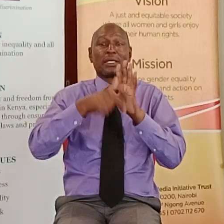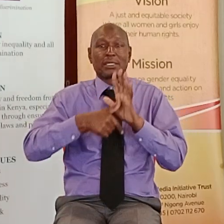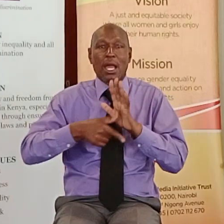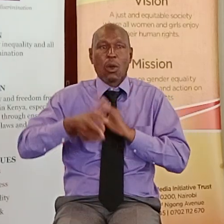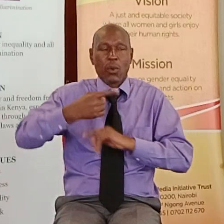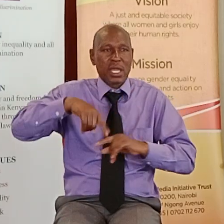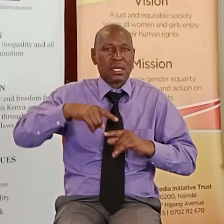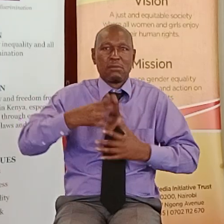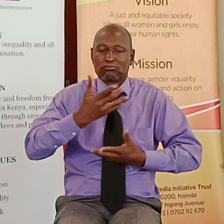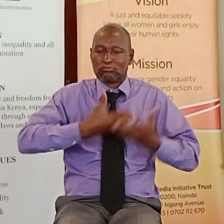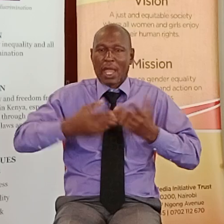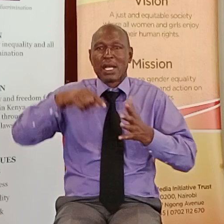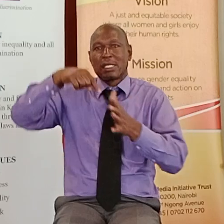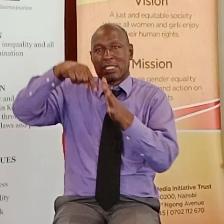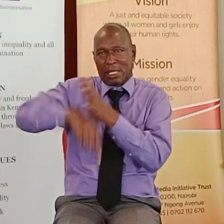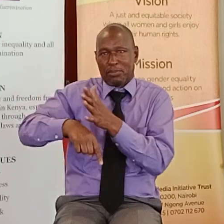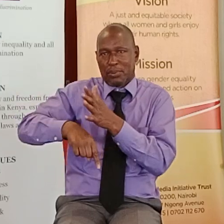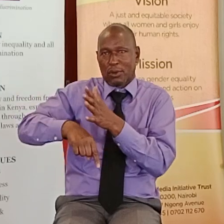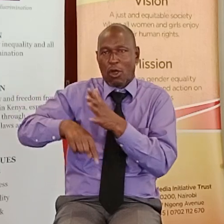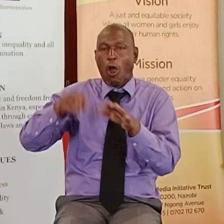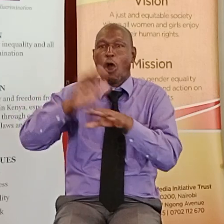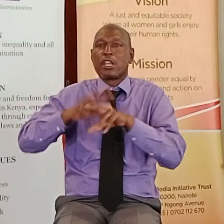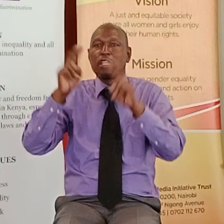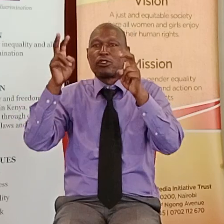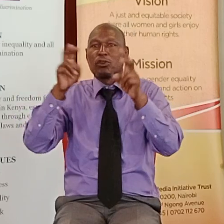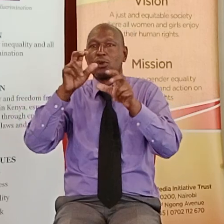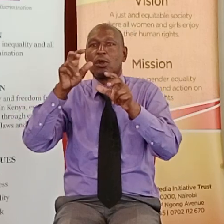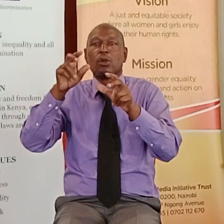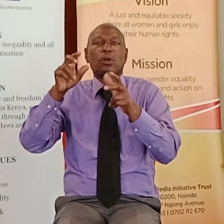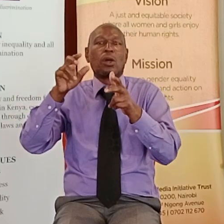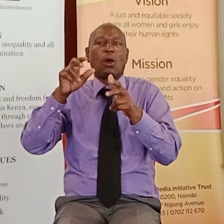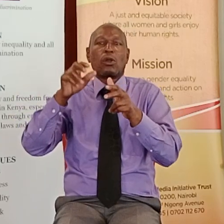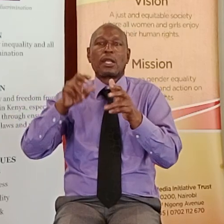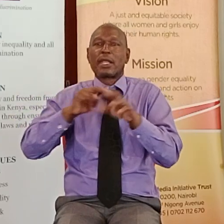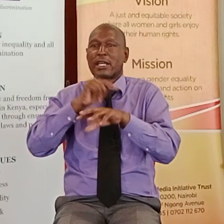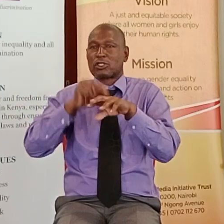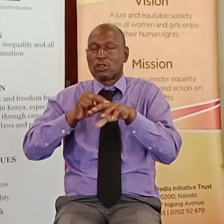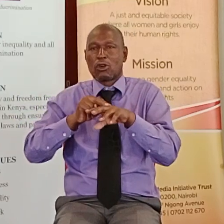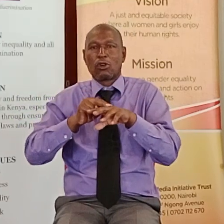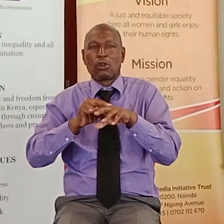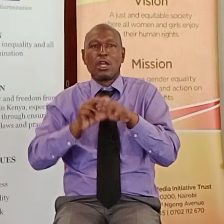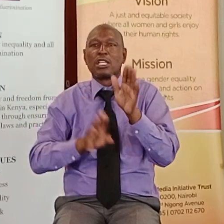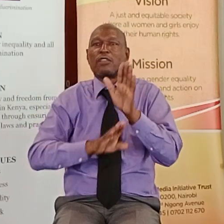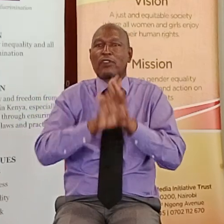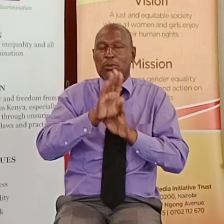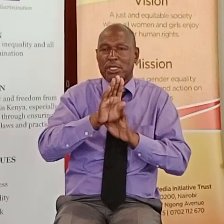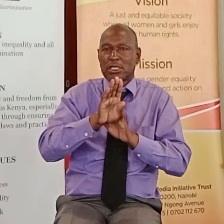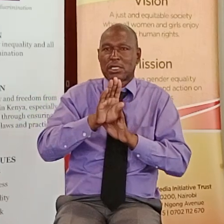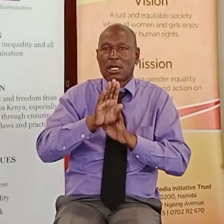delving deeper into the issues around development of the National Gender and Climate Change Action Plans that we